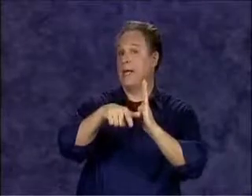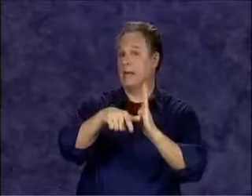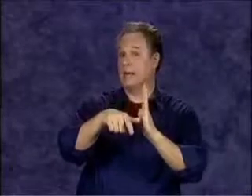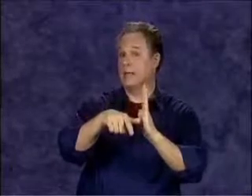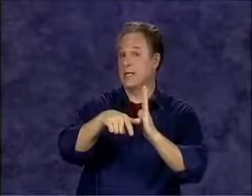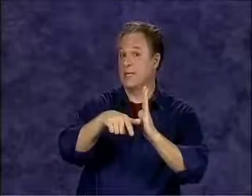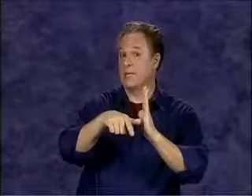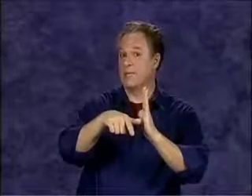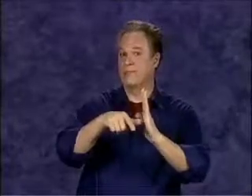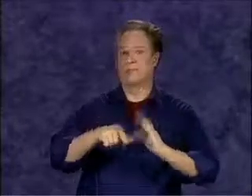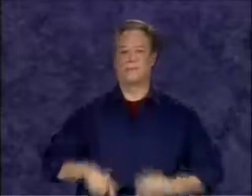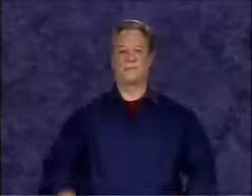later time.